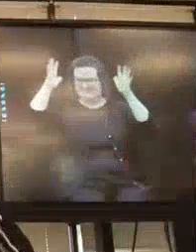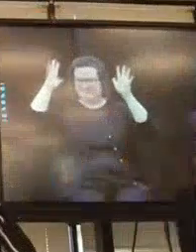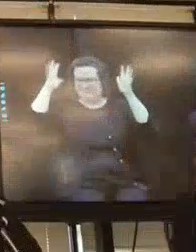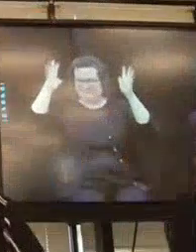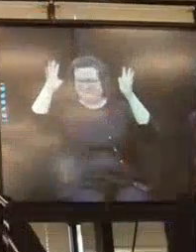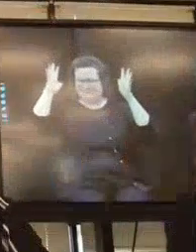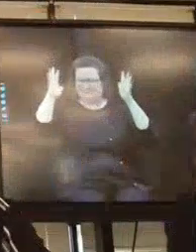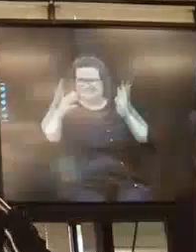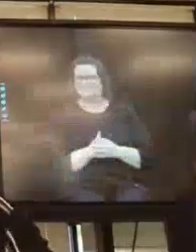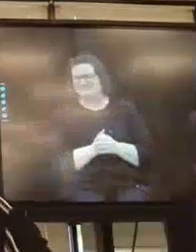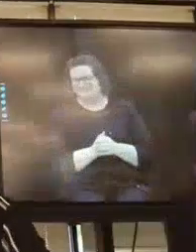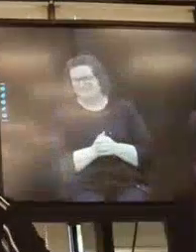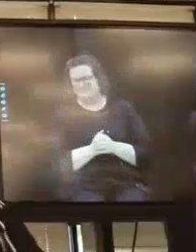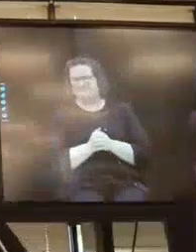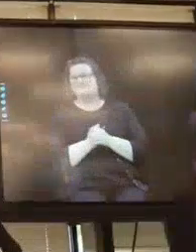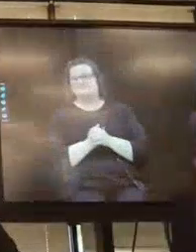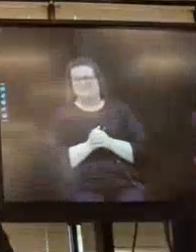Hooray for that. Hooray.